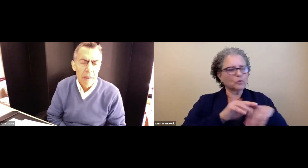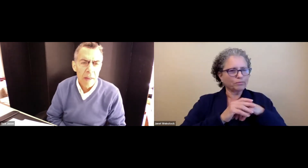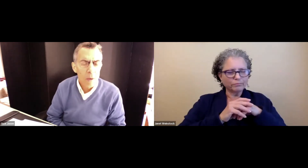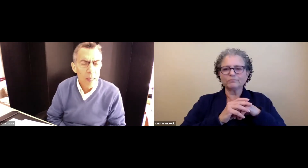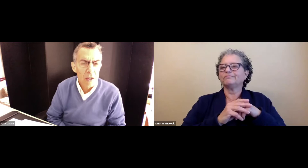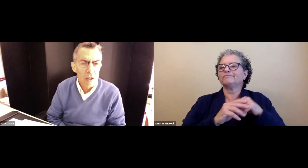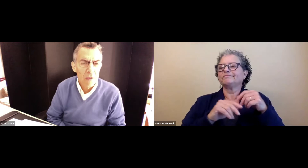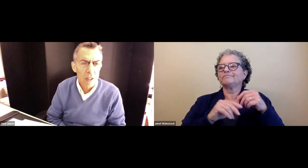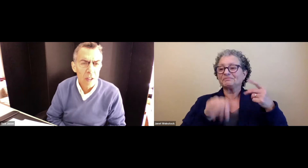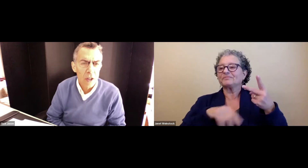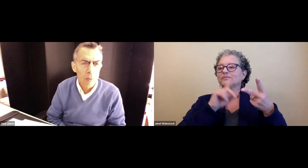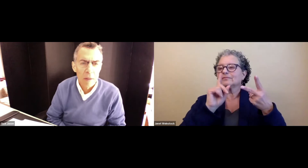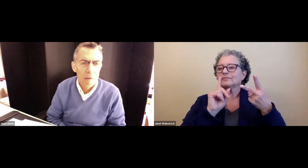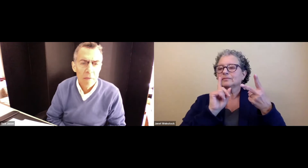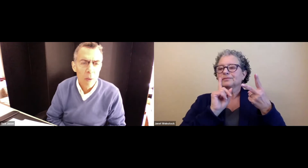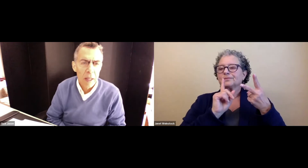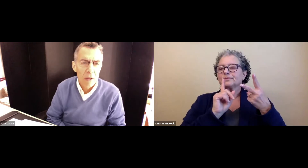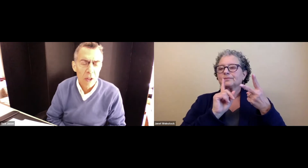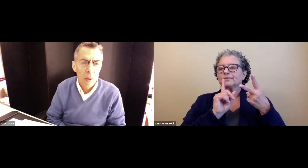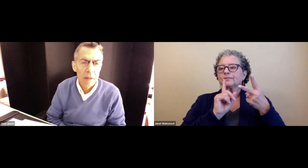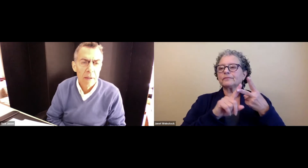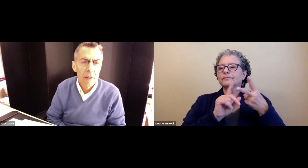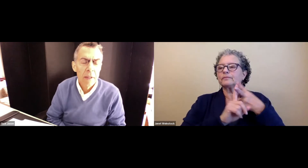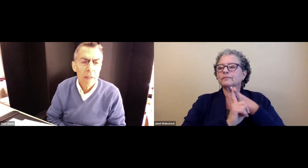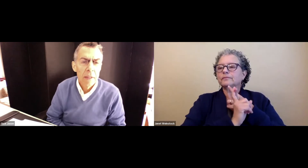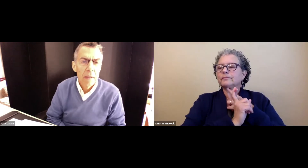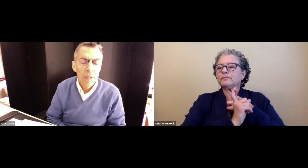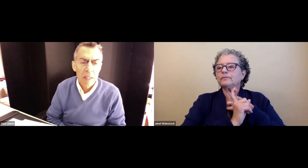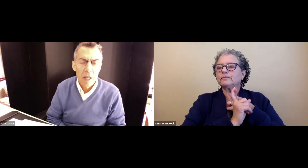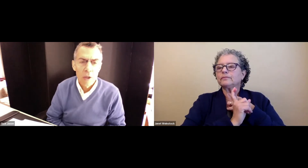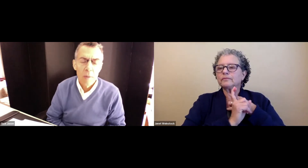be nice just to visit a church, but they weren't allowed to go in because the nun told them they could not.